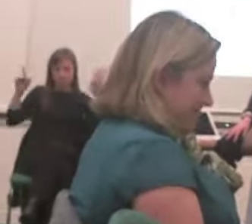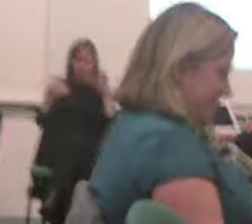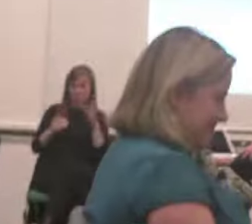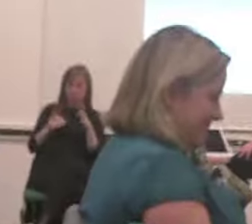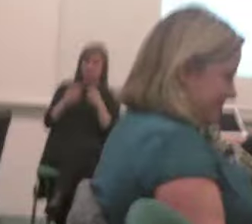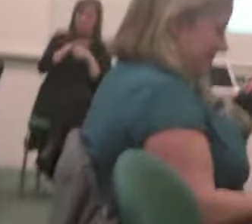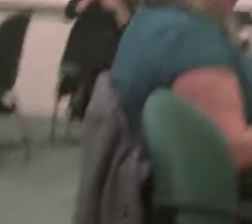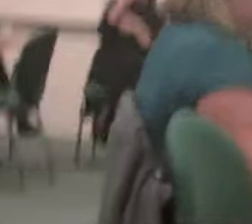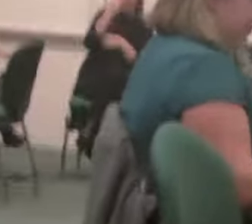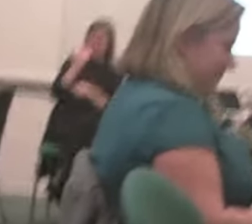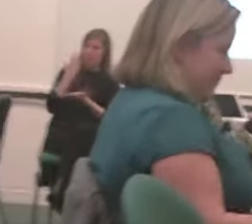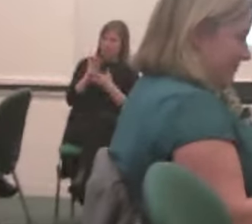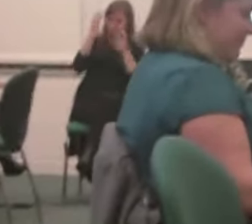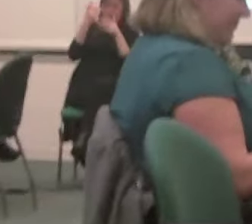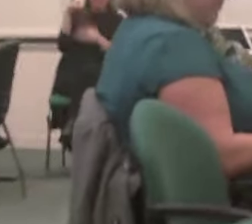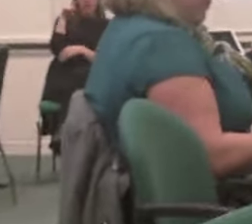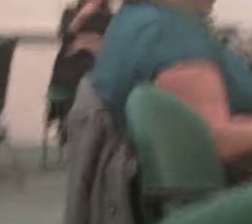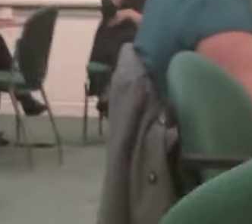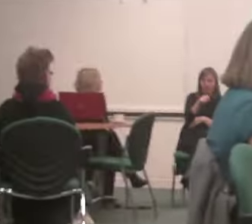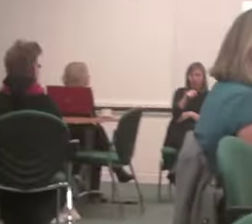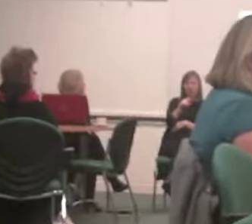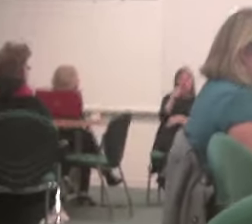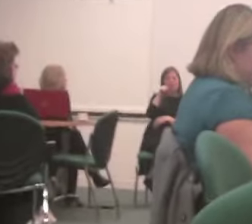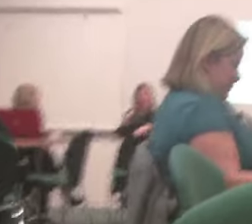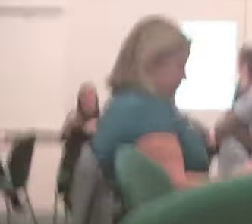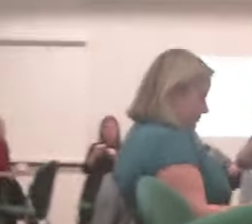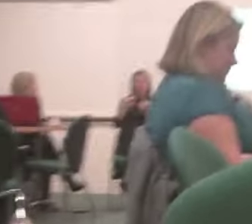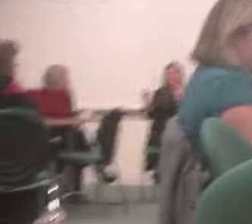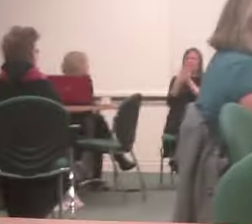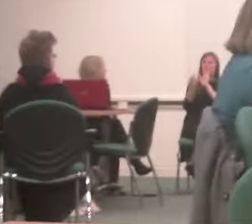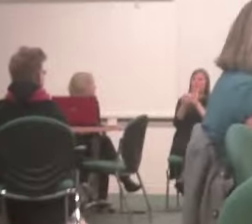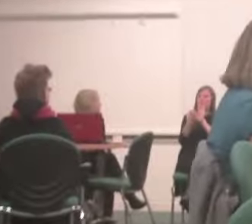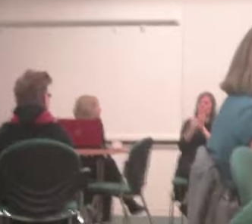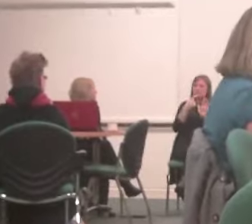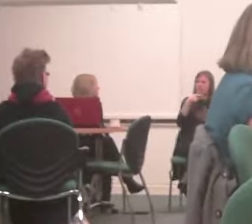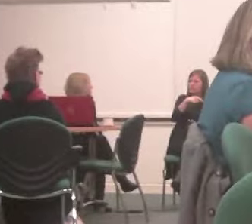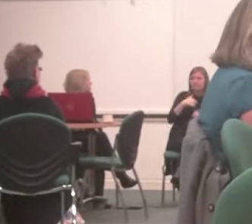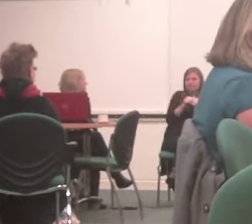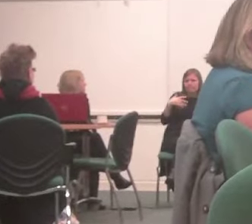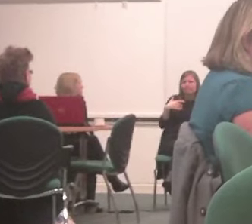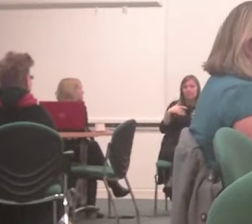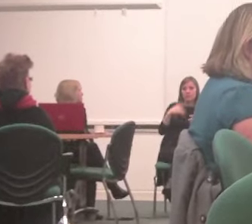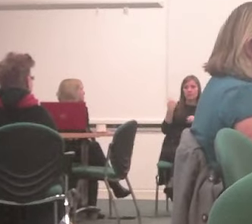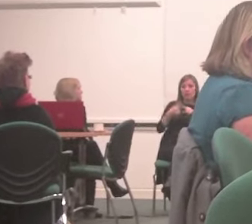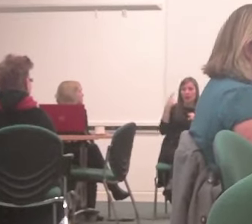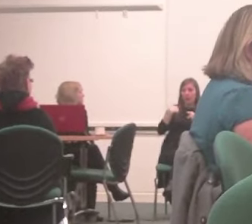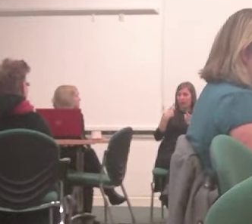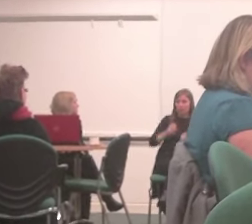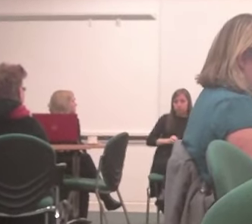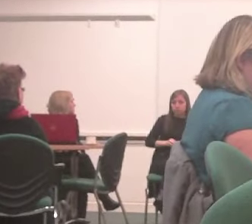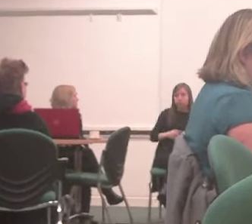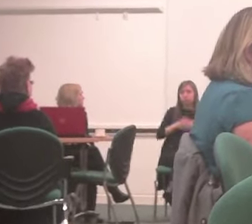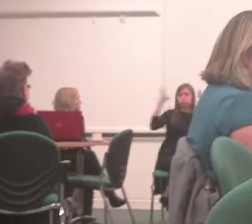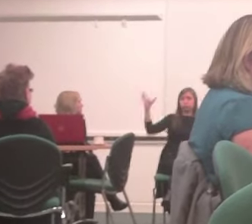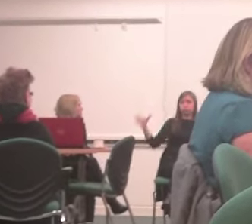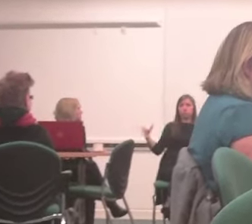cared about, so they very quickly started talking about it on their site. And it kind of exploded. Like